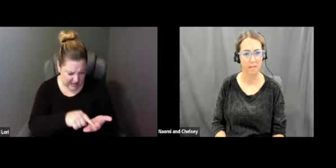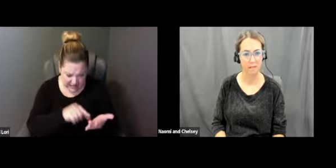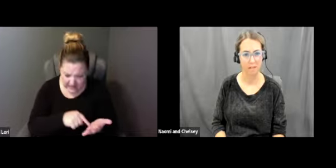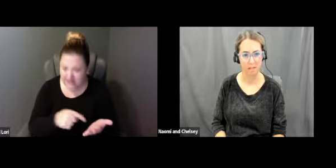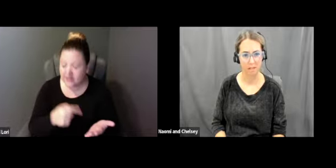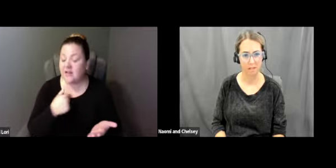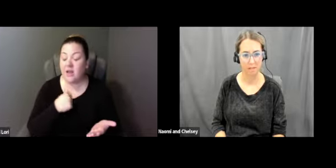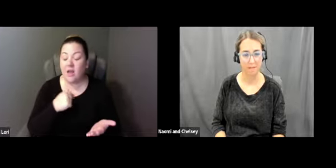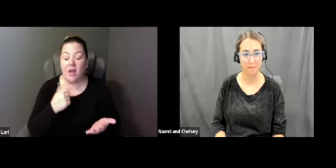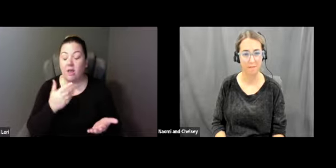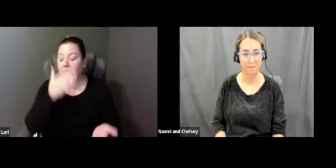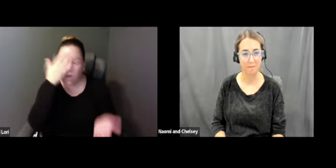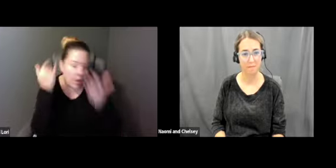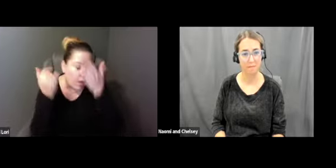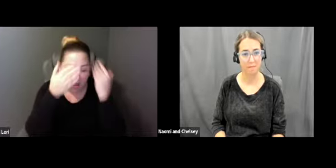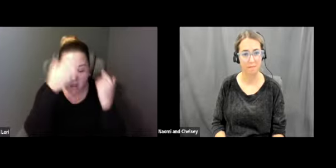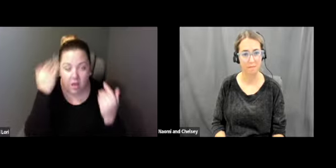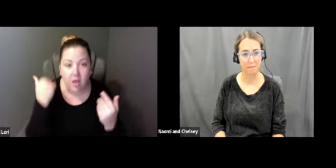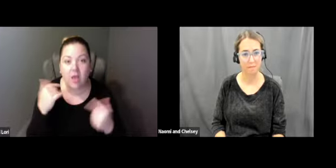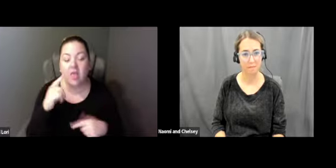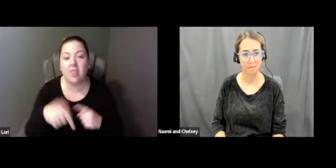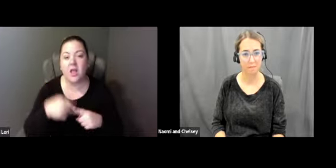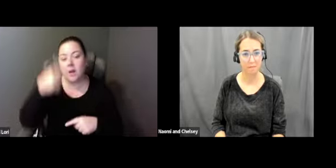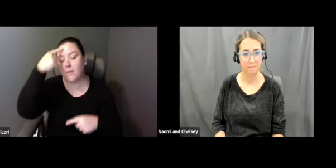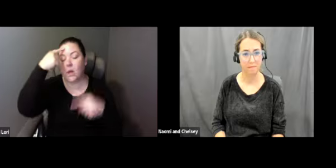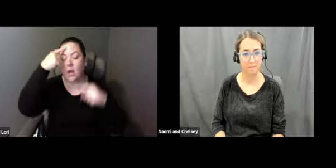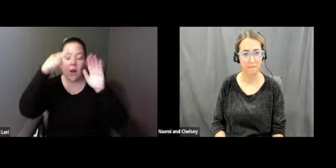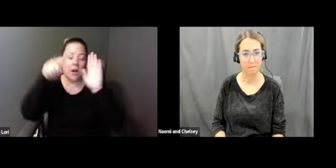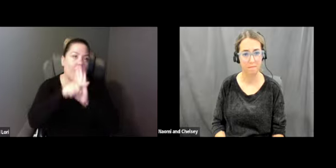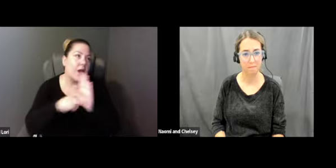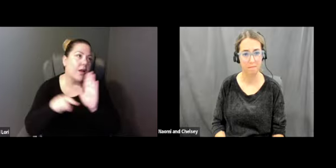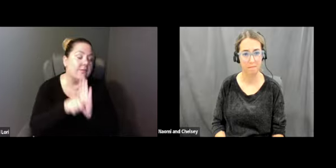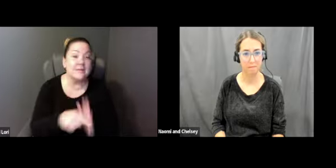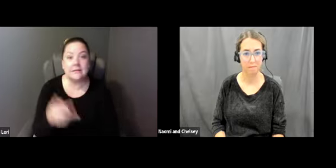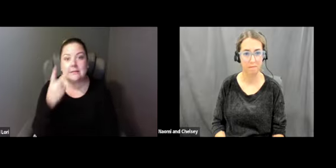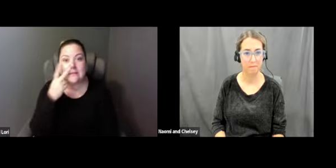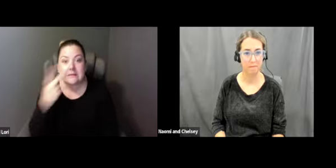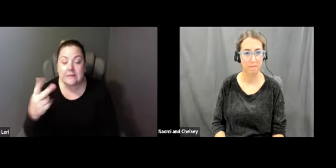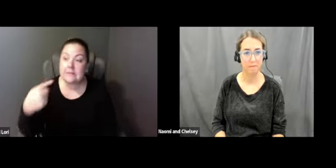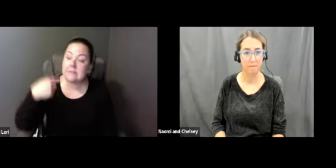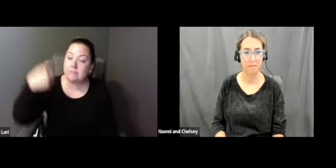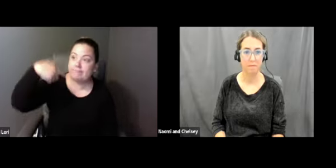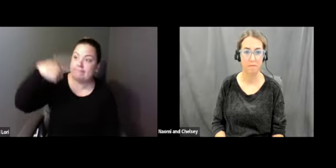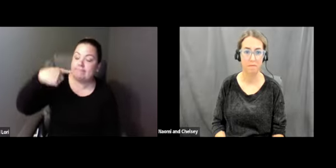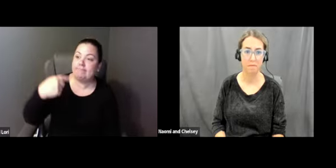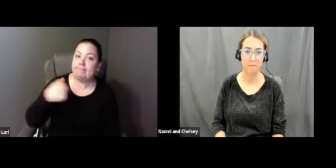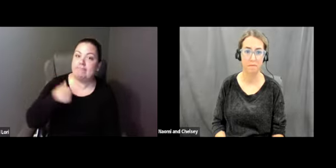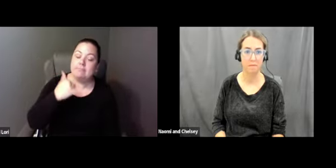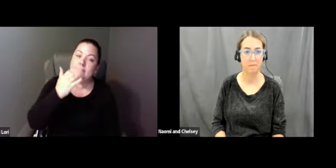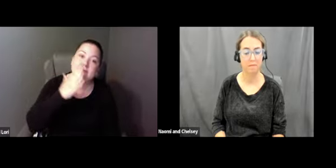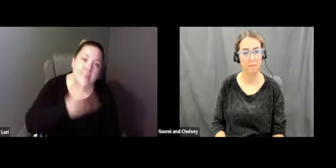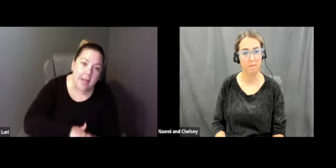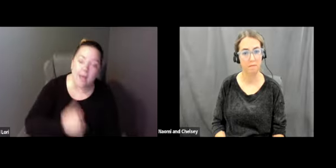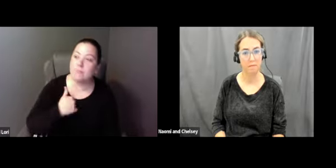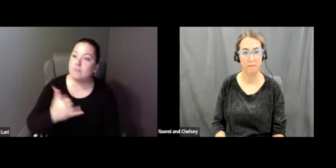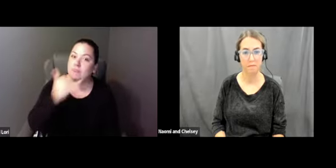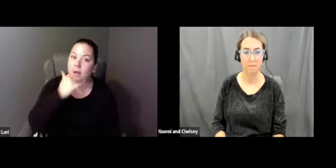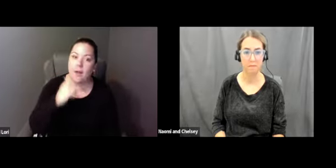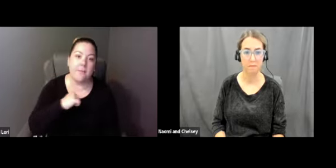problem. You have no self-discipline. You can't be a responsible adult. My behaviors were